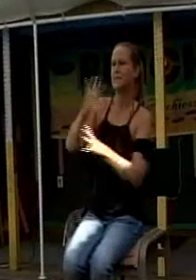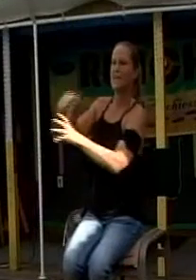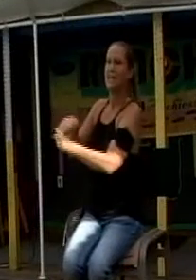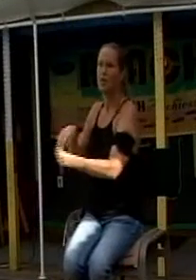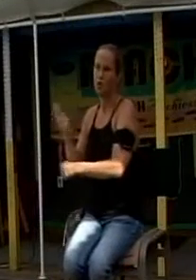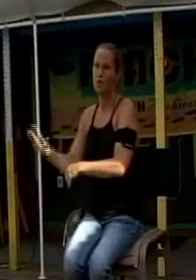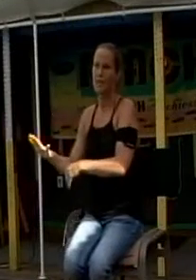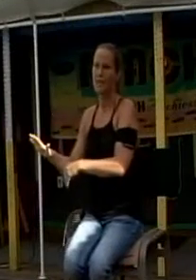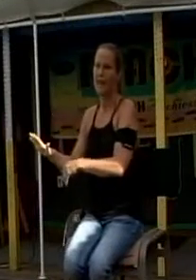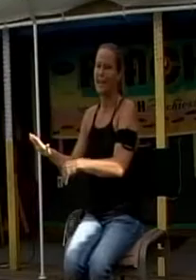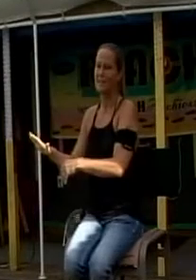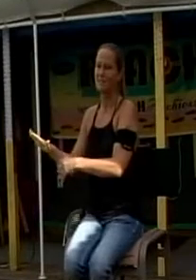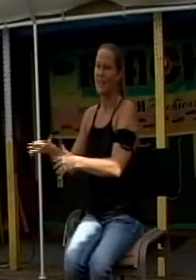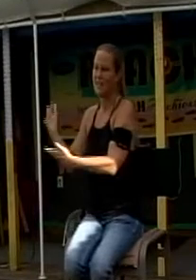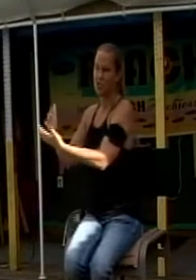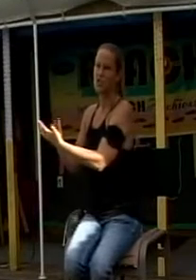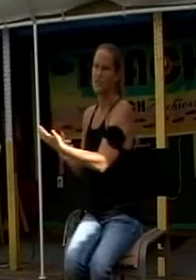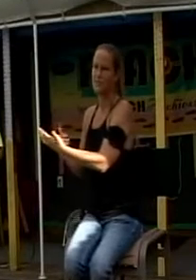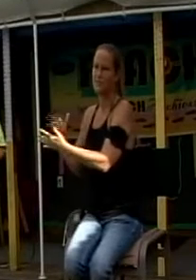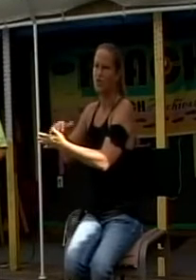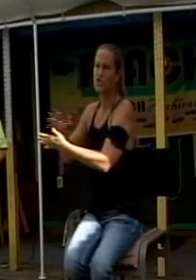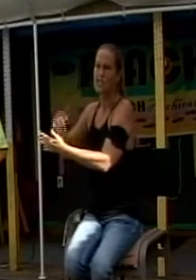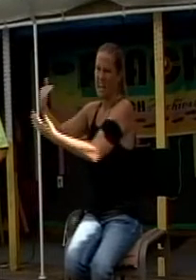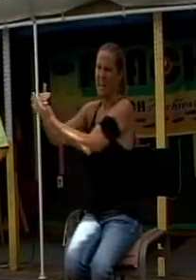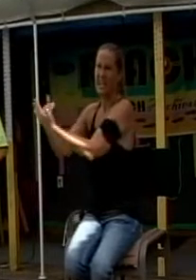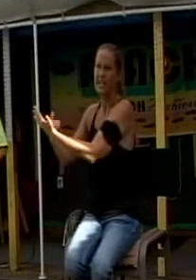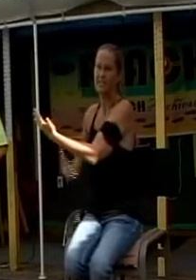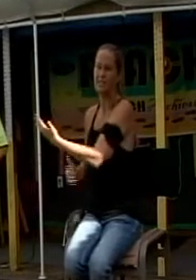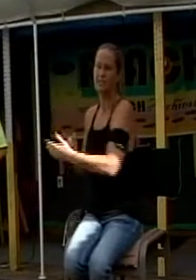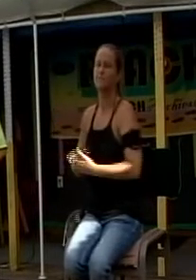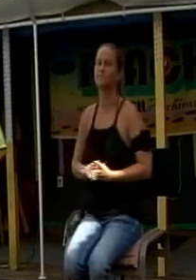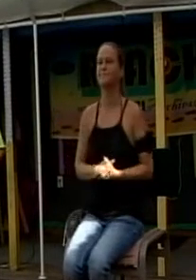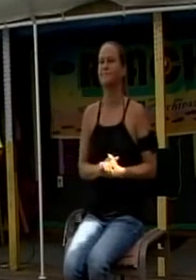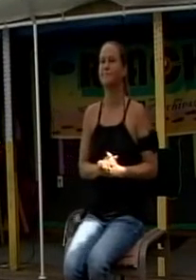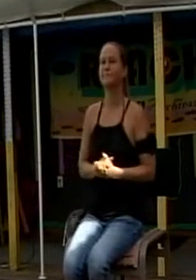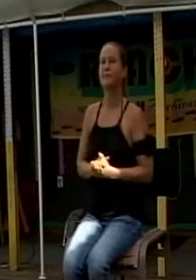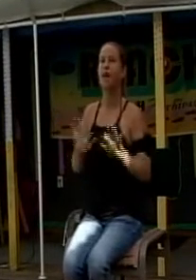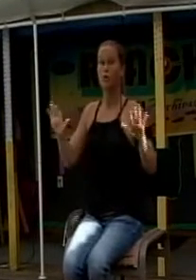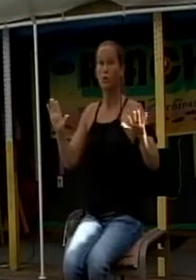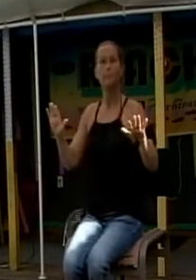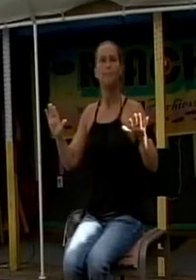good. So we are in the second chapter of Acts.